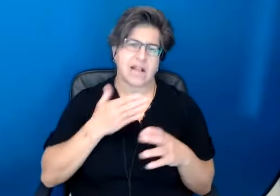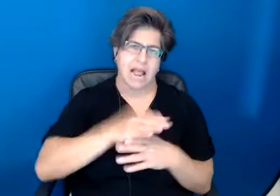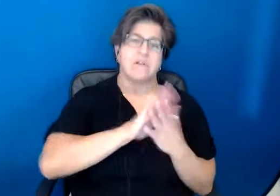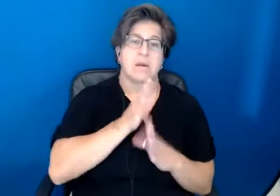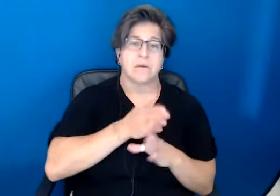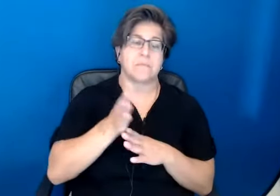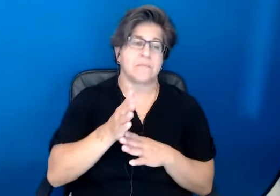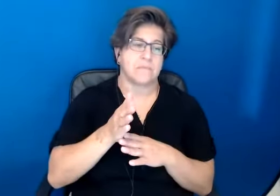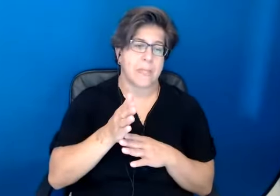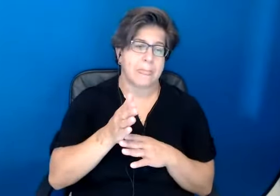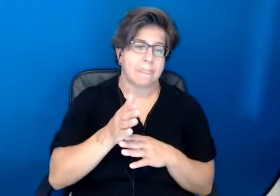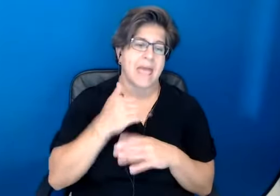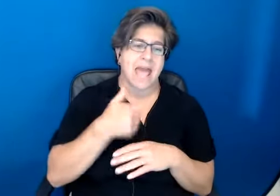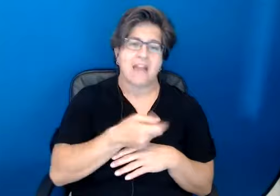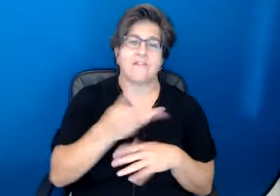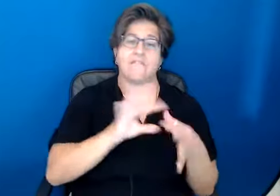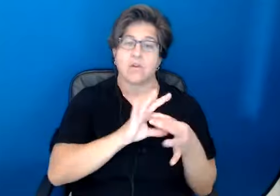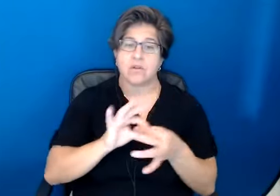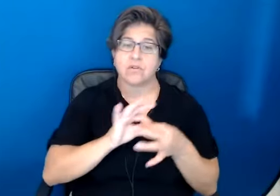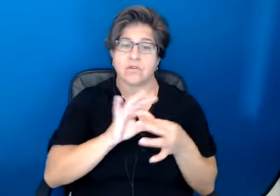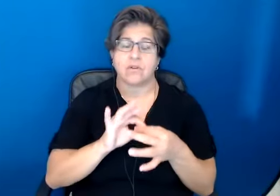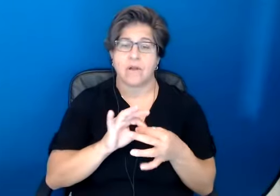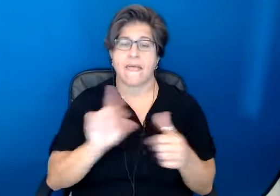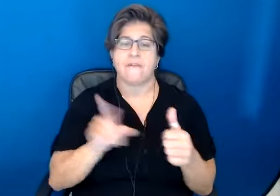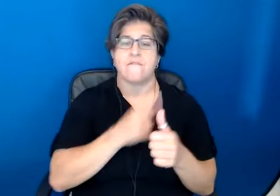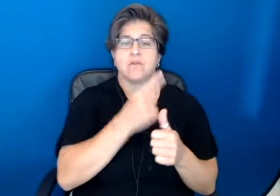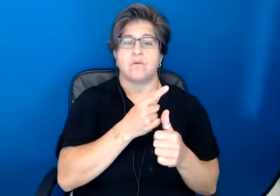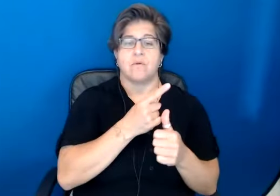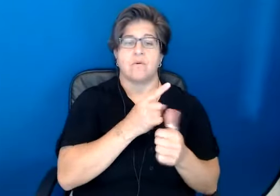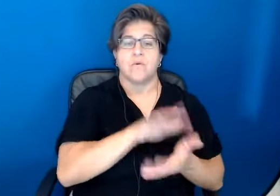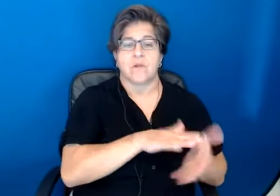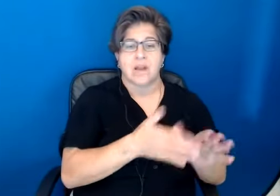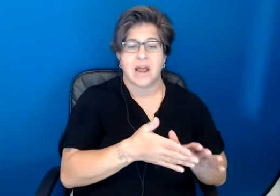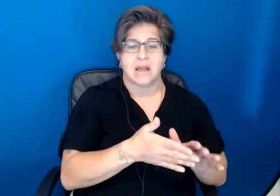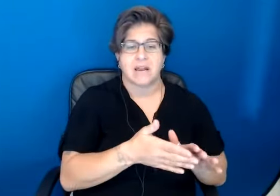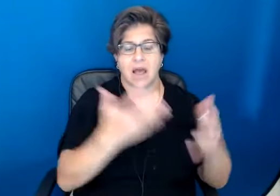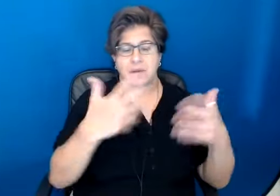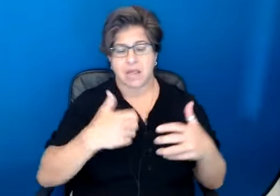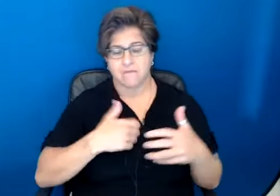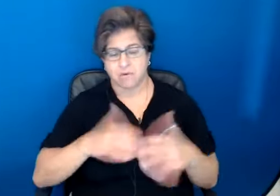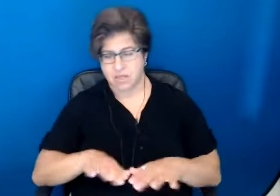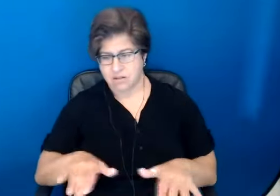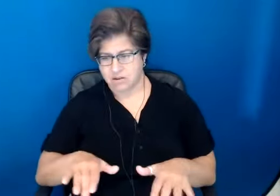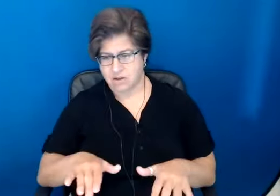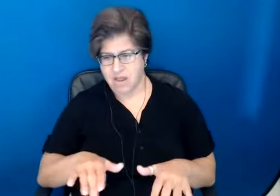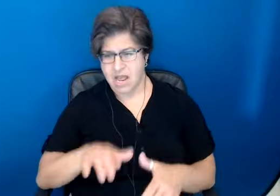I had a kid. They used to have creches and stuff. And I went through my life and I had a few relationships. I was like Rick, I had a